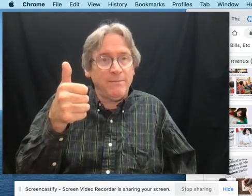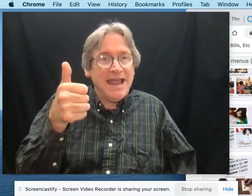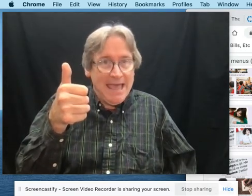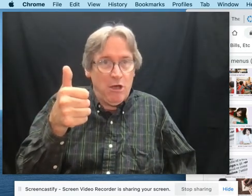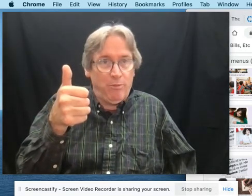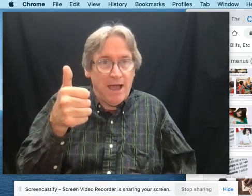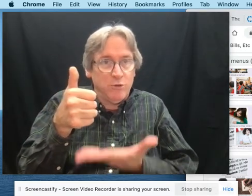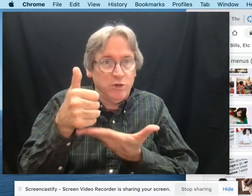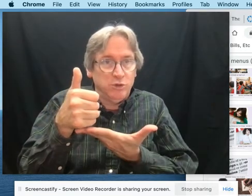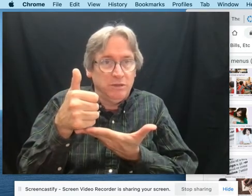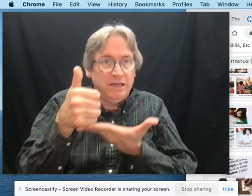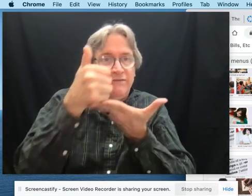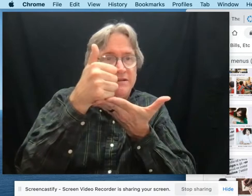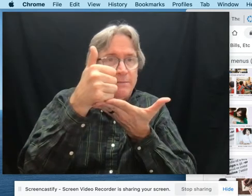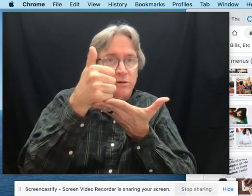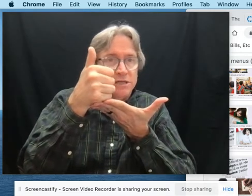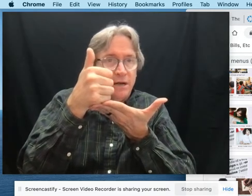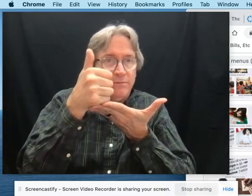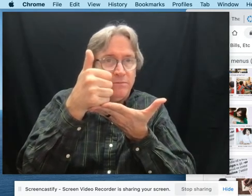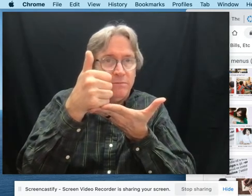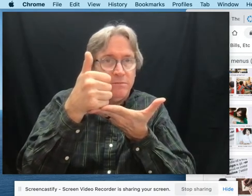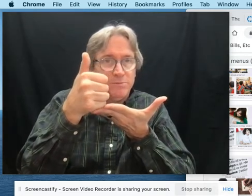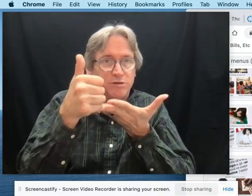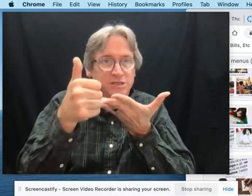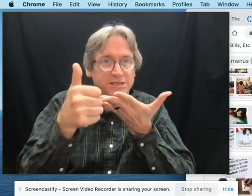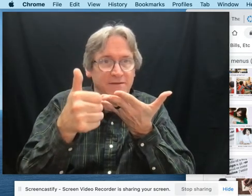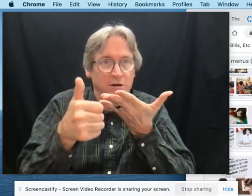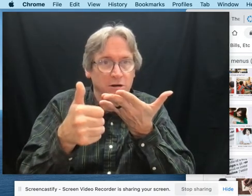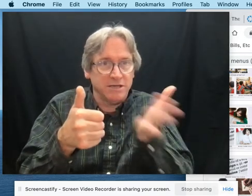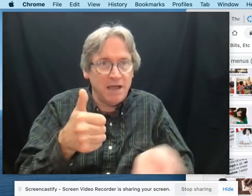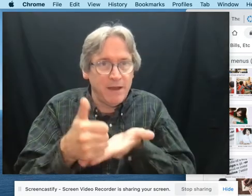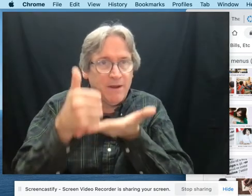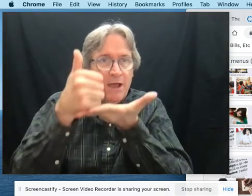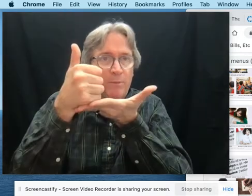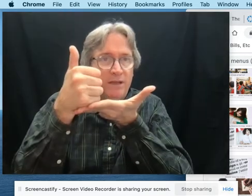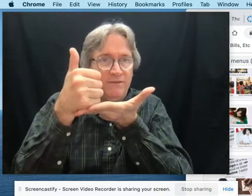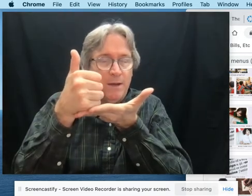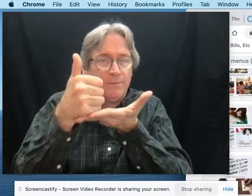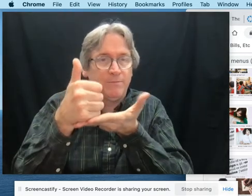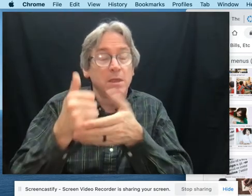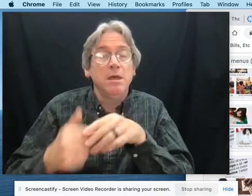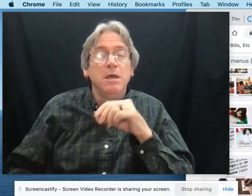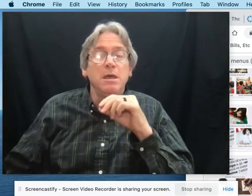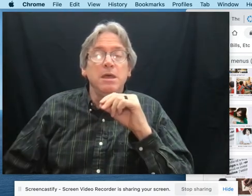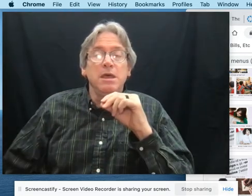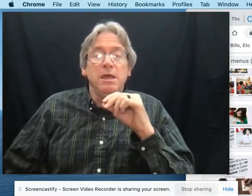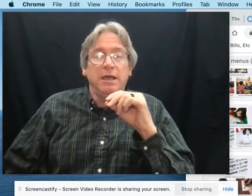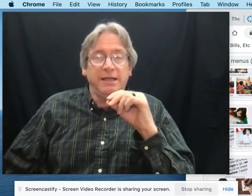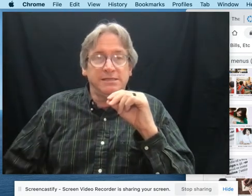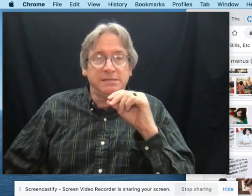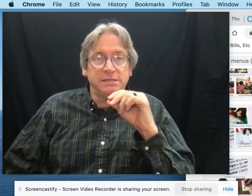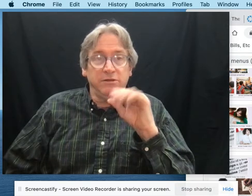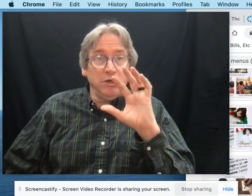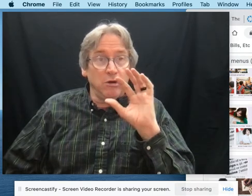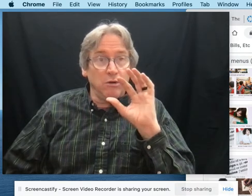if I'm going to help, I am going to lift that person up. This person's having a hard time and I'm going to help and lift them up.